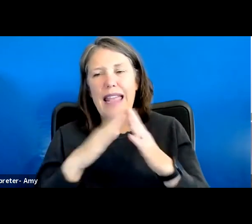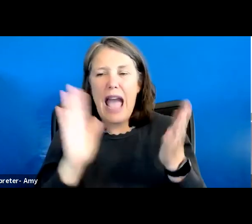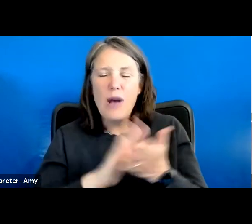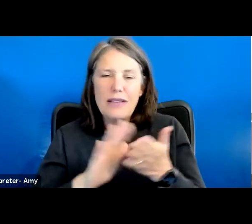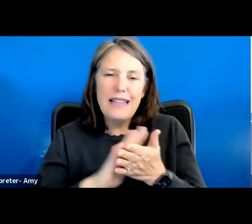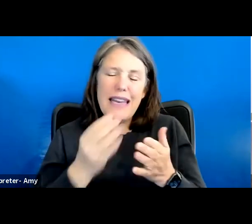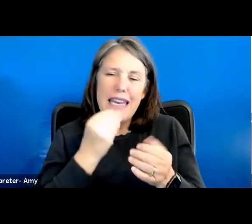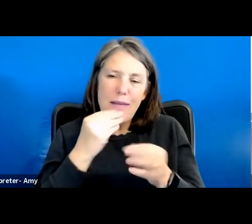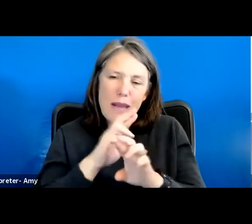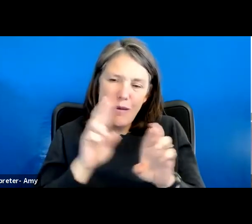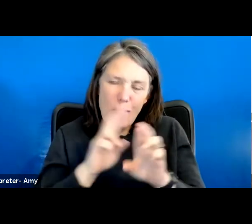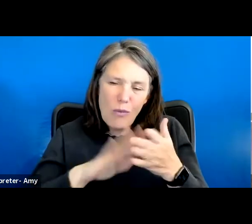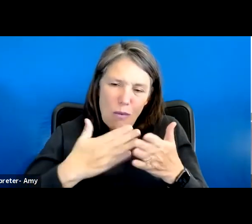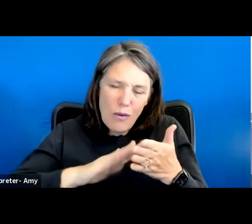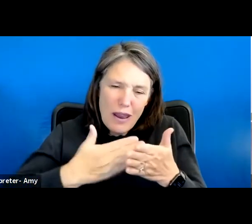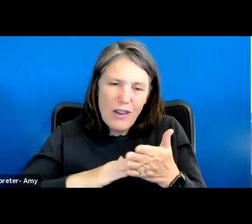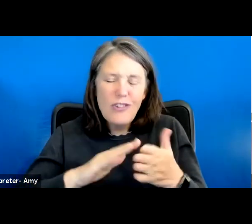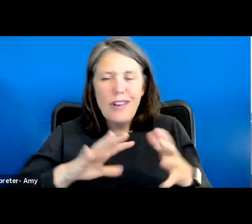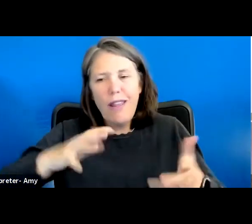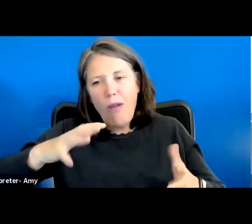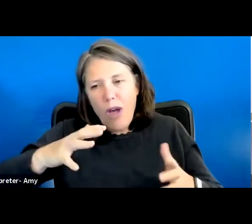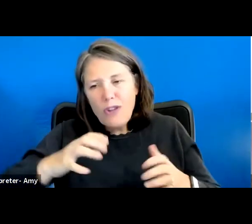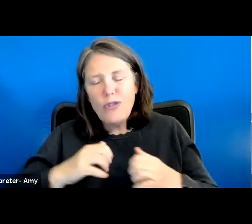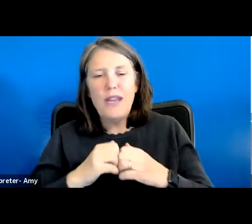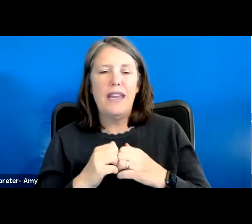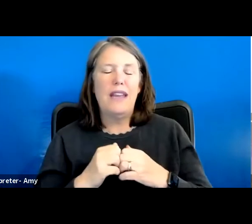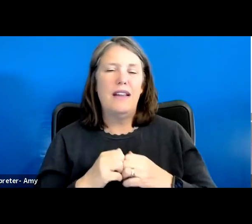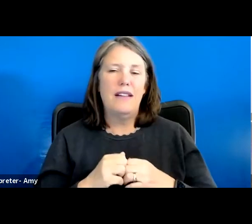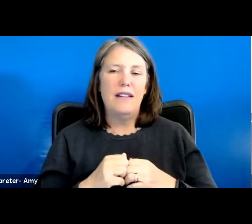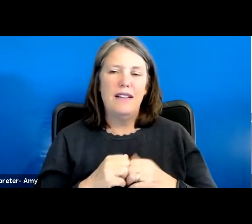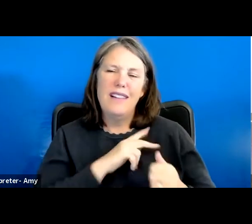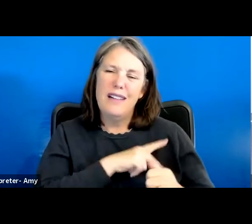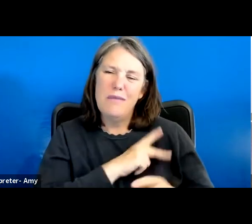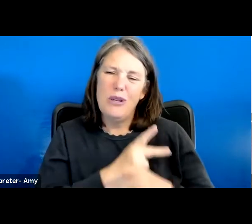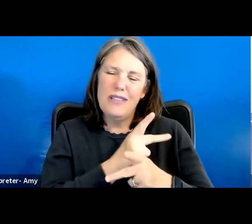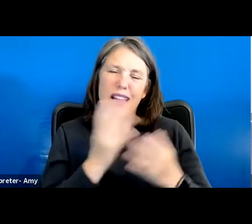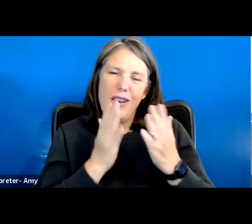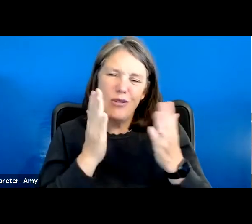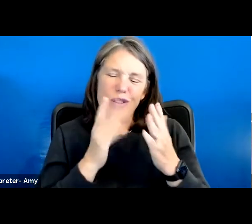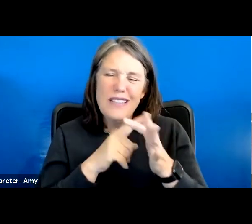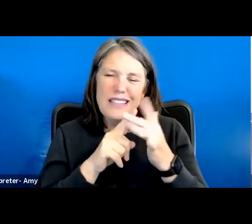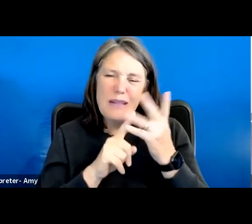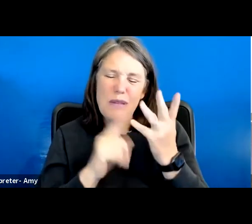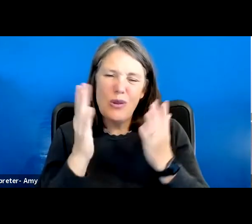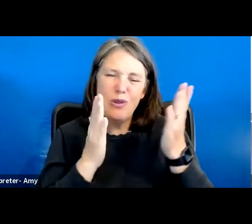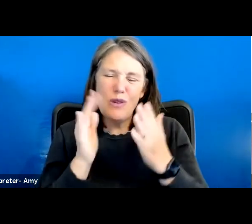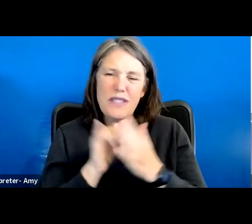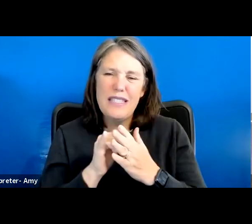meal preparation, laundry, you know, some of those personal care service, some of those services